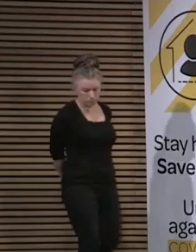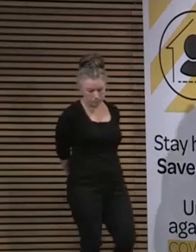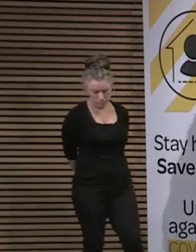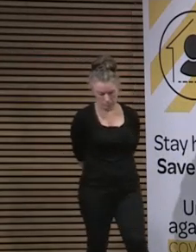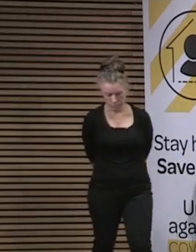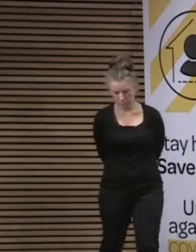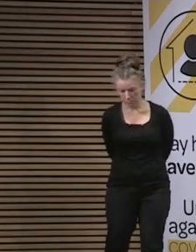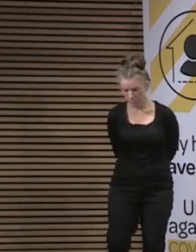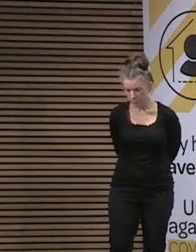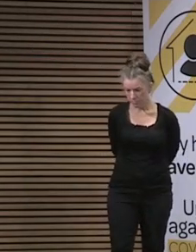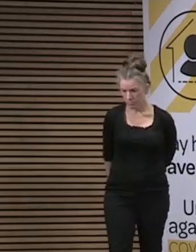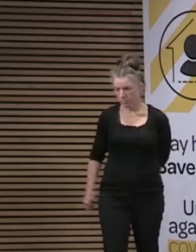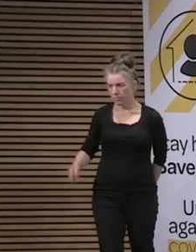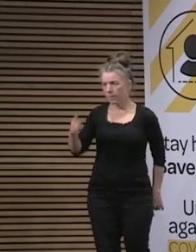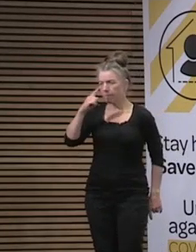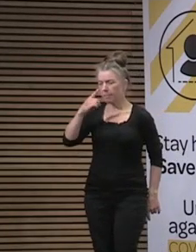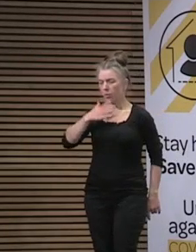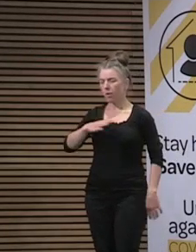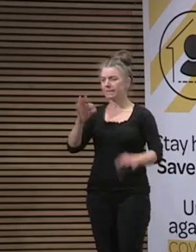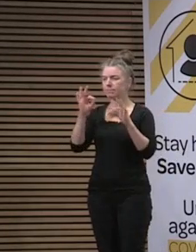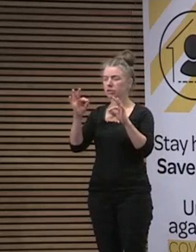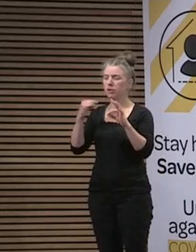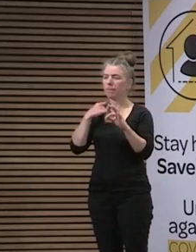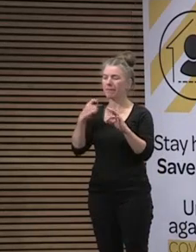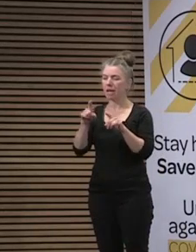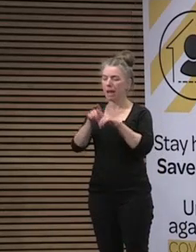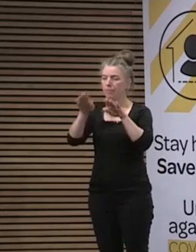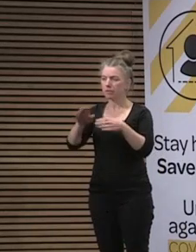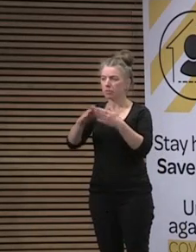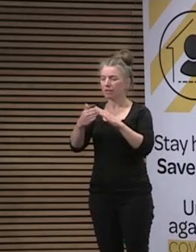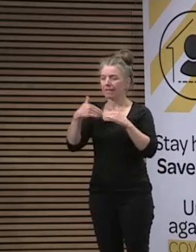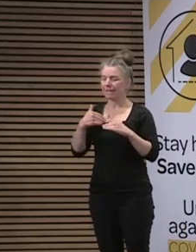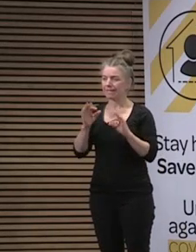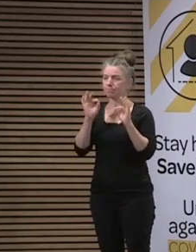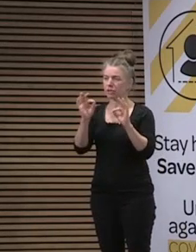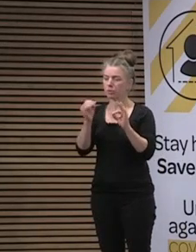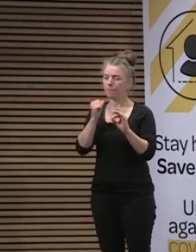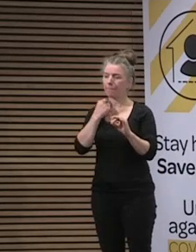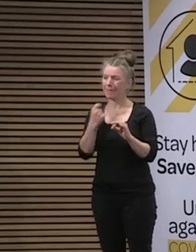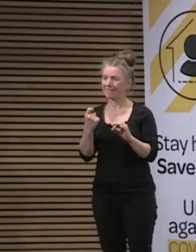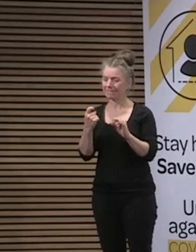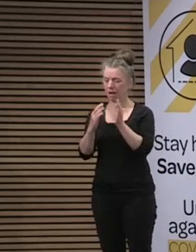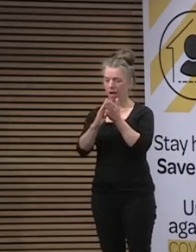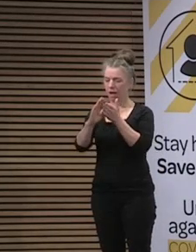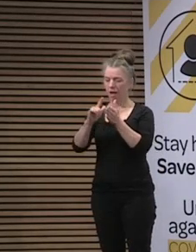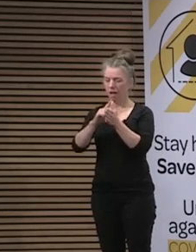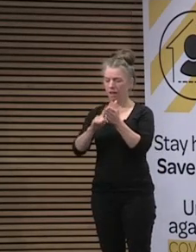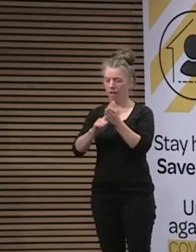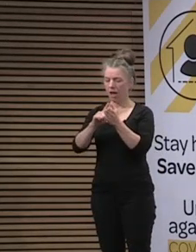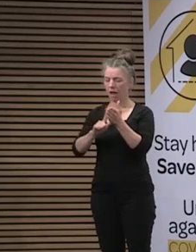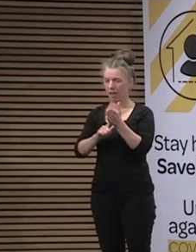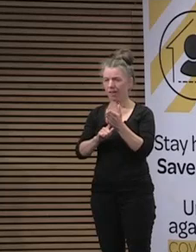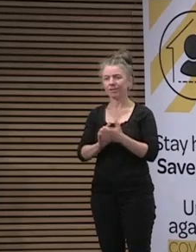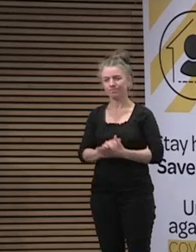halal meat? There are concerns that people can't access Yes, halal. we are aware of the issue around halal. That's something that we have